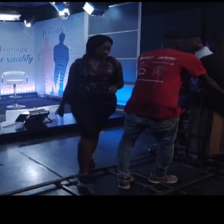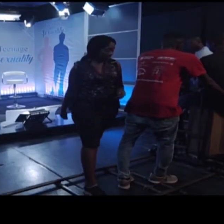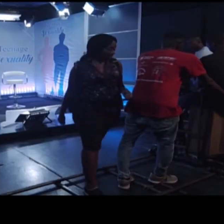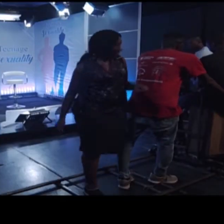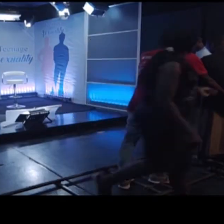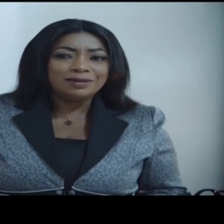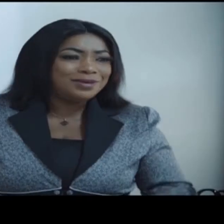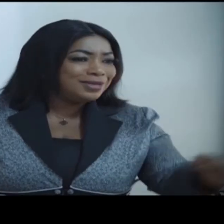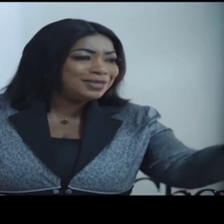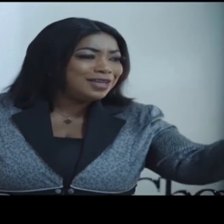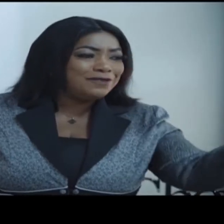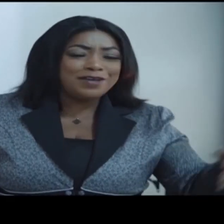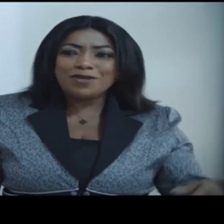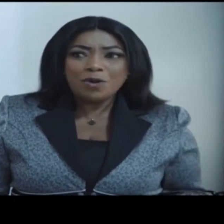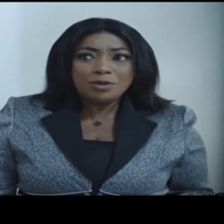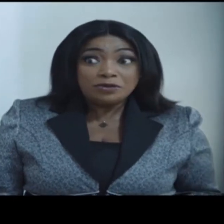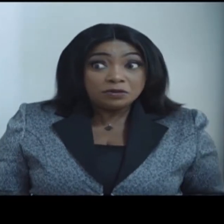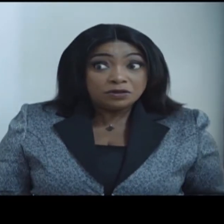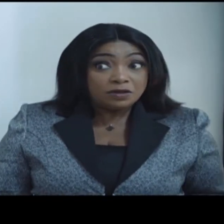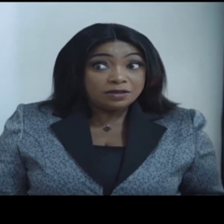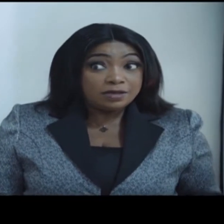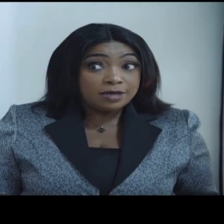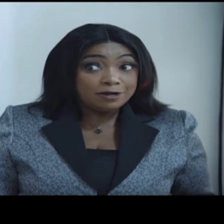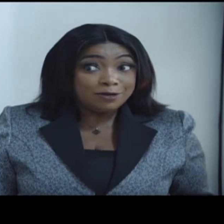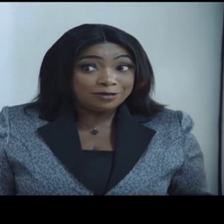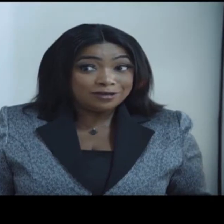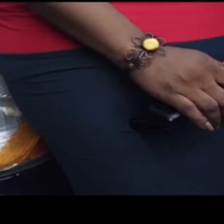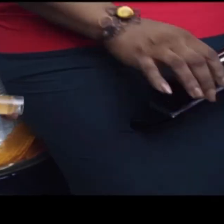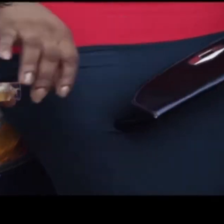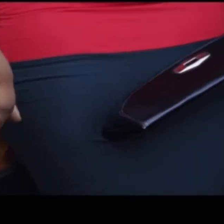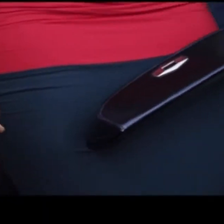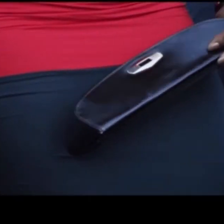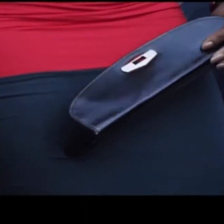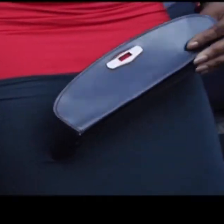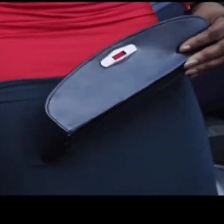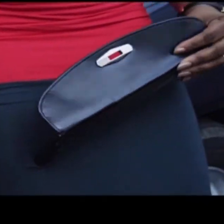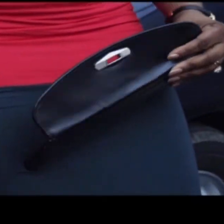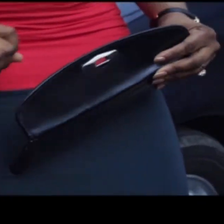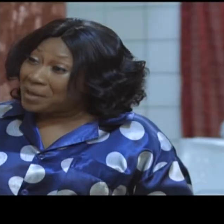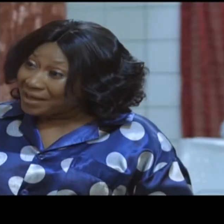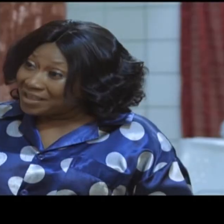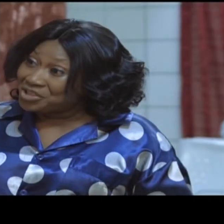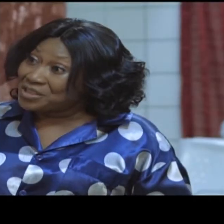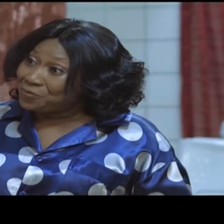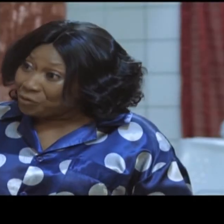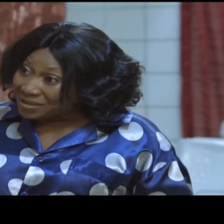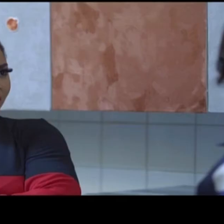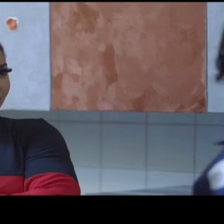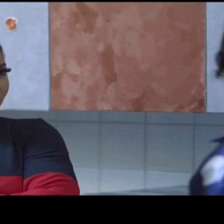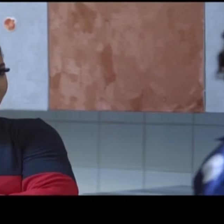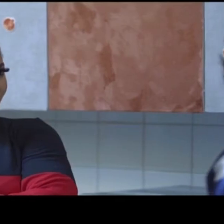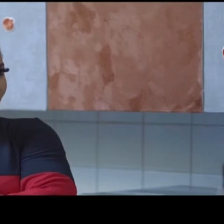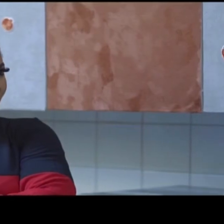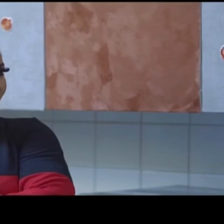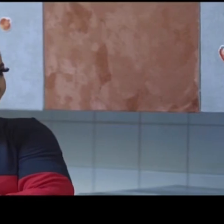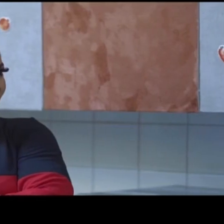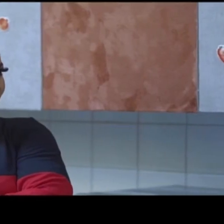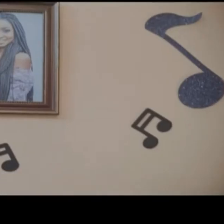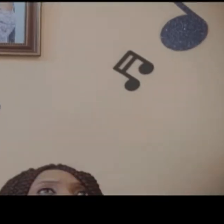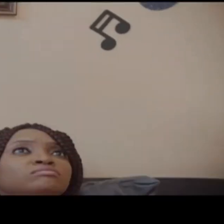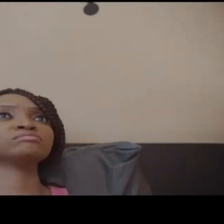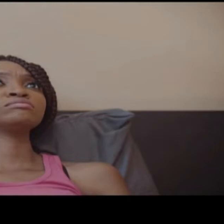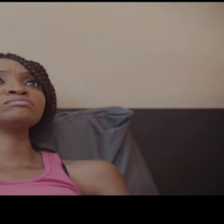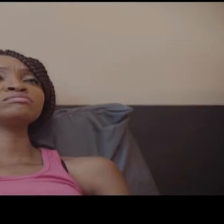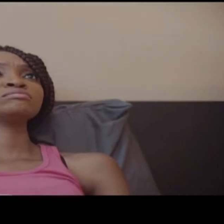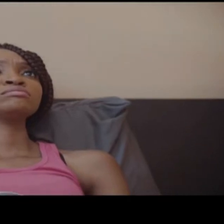do this. Action! You can deceive everyone, but you certainly cannot deceive me. I see you. But if the package is faulty, there'll be no